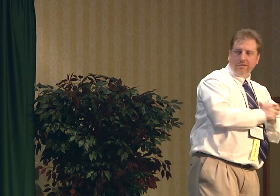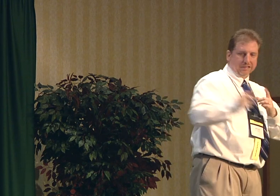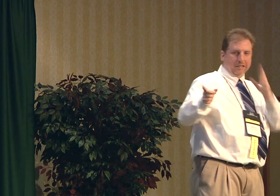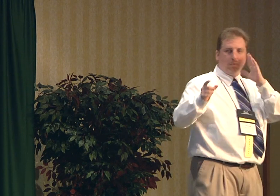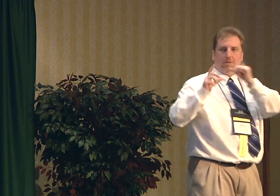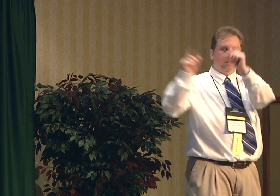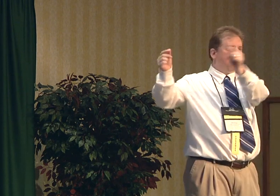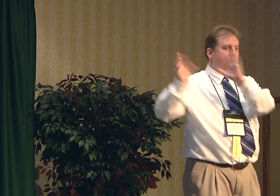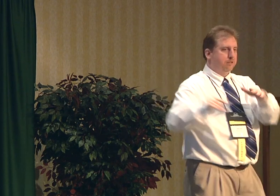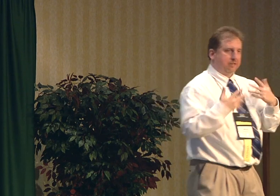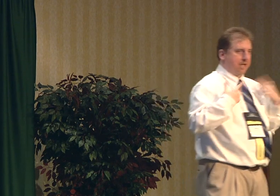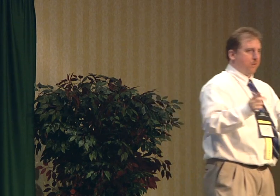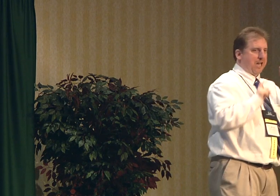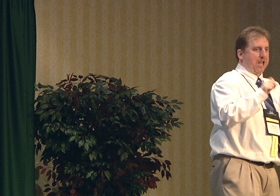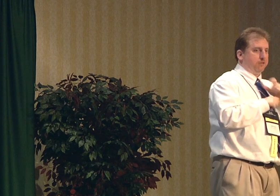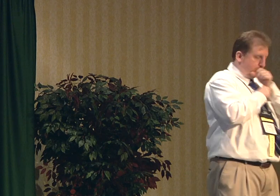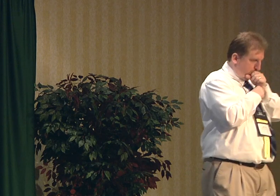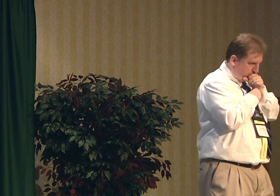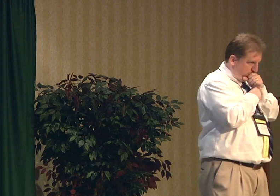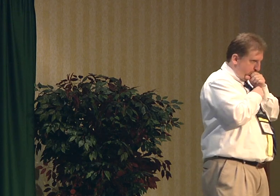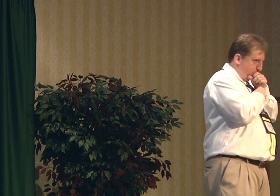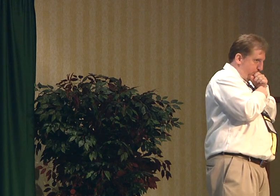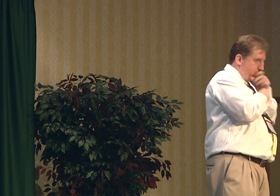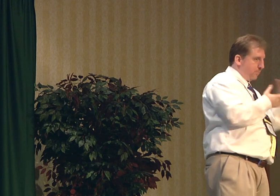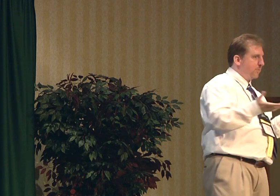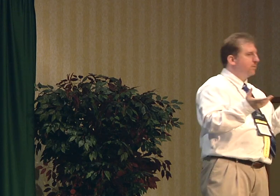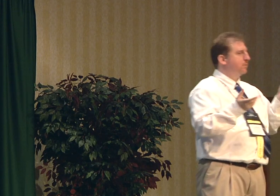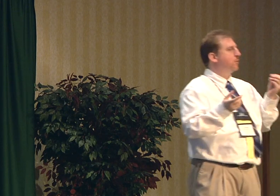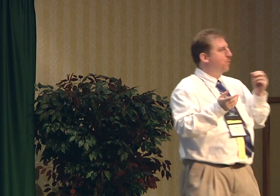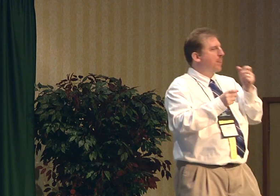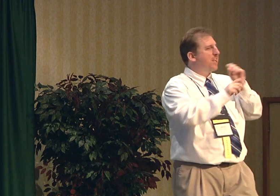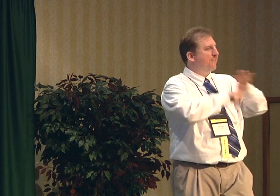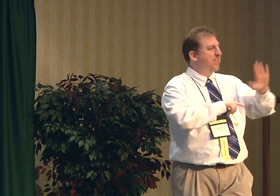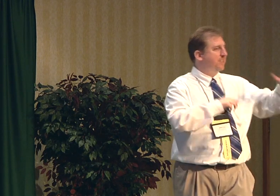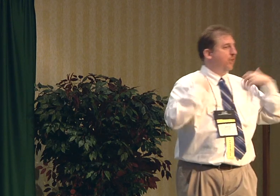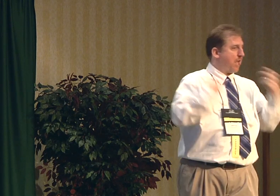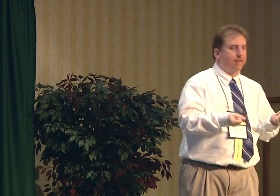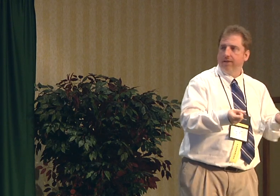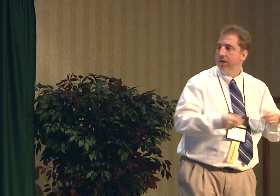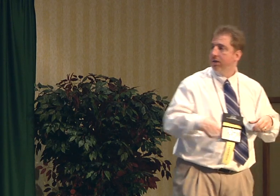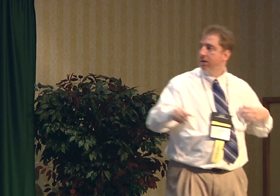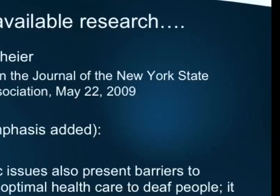maybe they have to ask questions and they're afraid that the information is going to be embarrassing and this interpreter is going to spread that information.